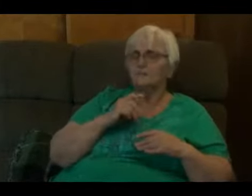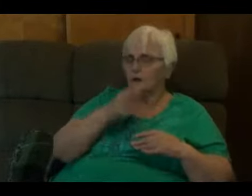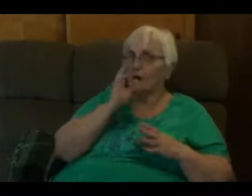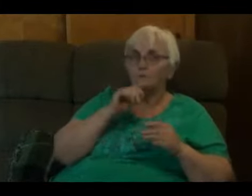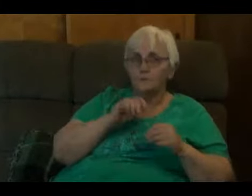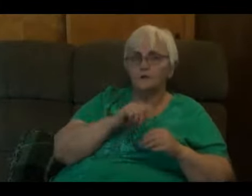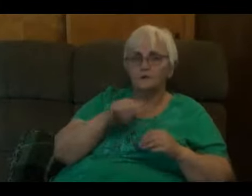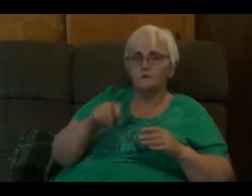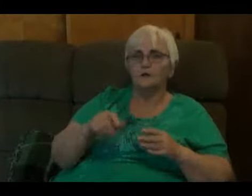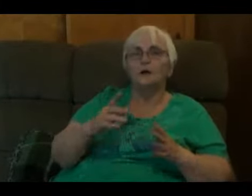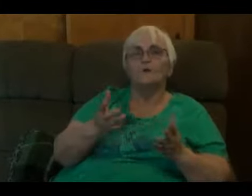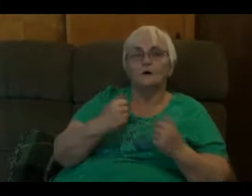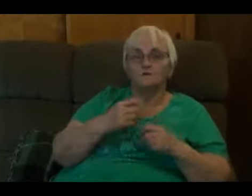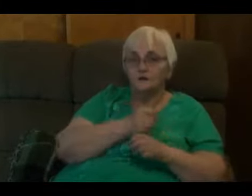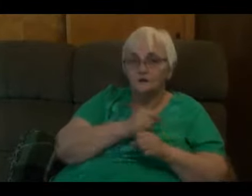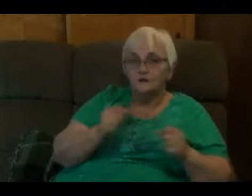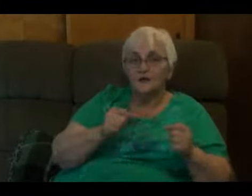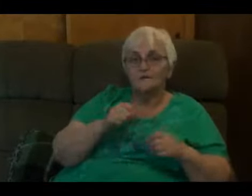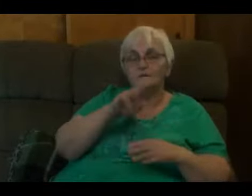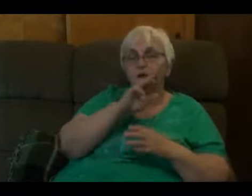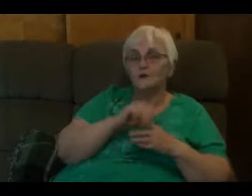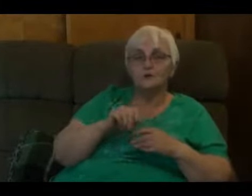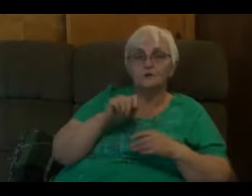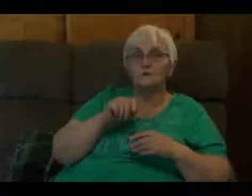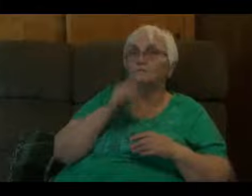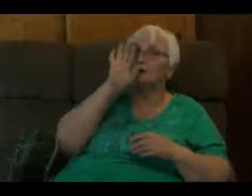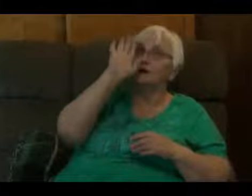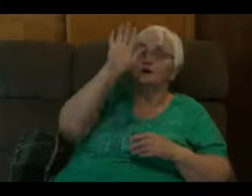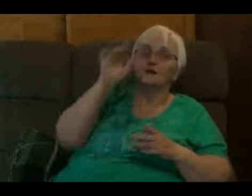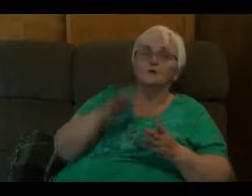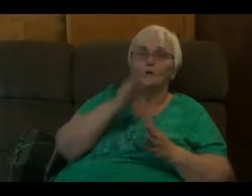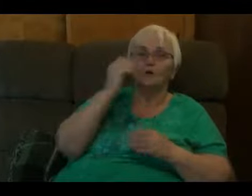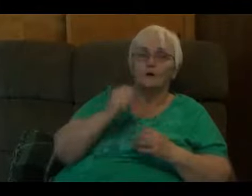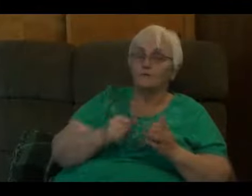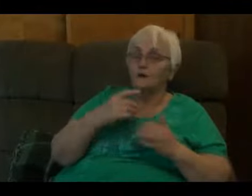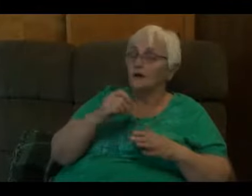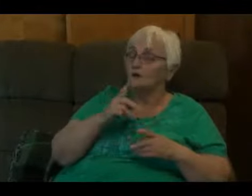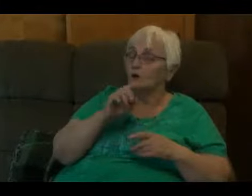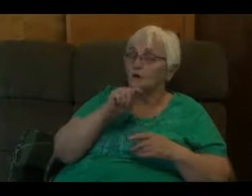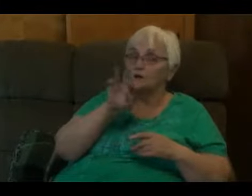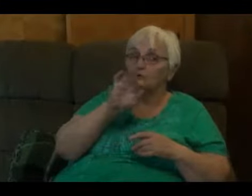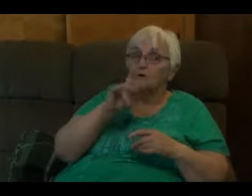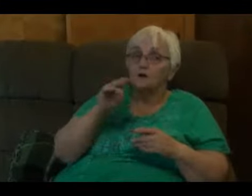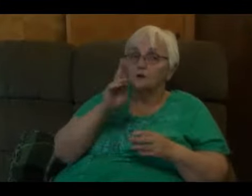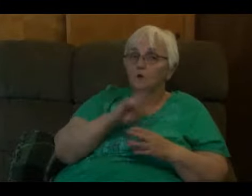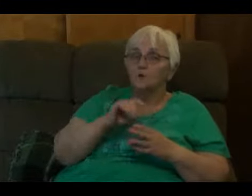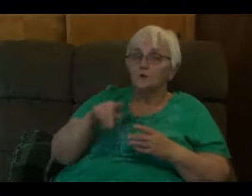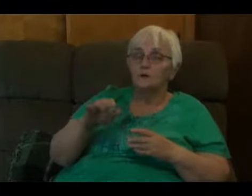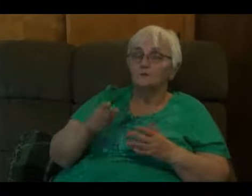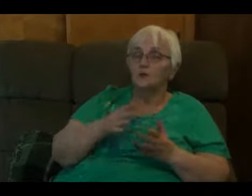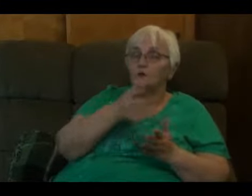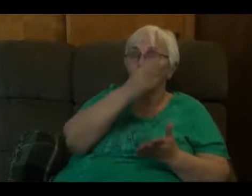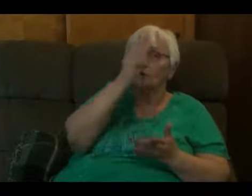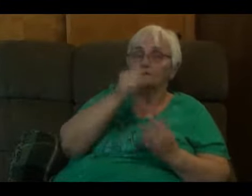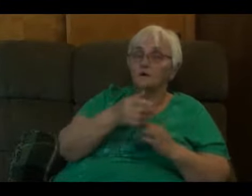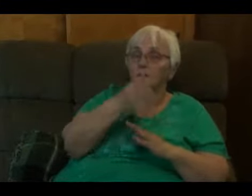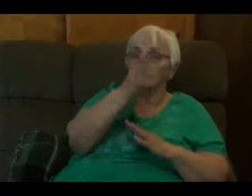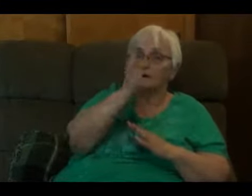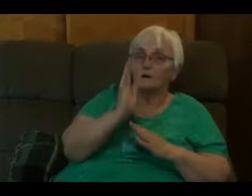there. Now he wants them to get saved and use them for him. Not everyone who has godly traits uses them to glorify God.